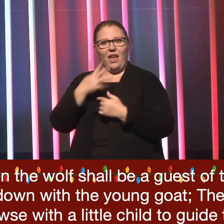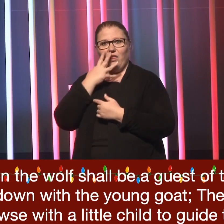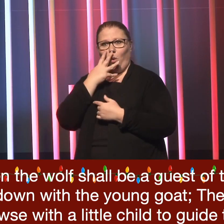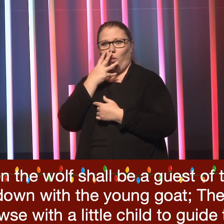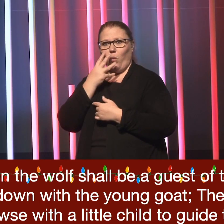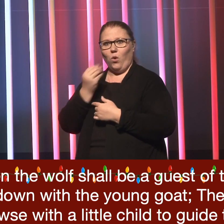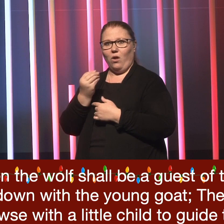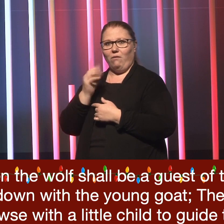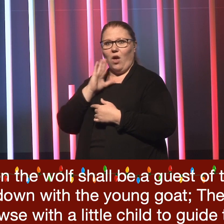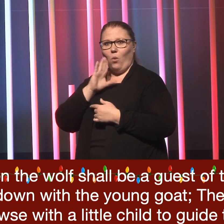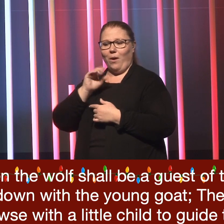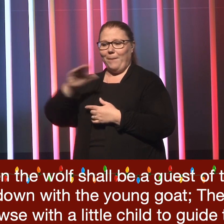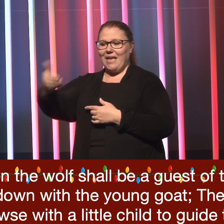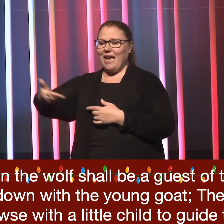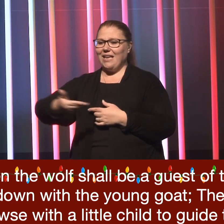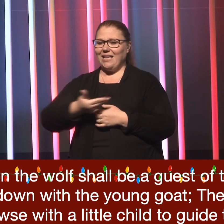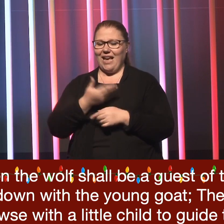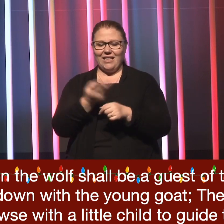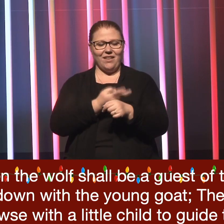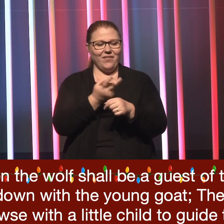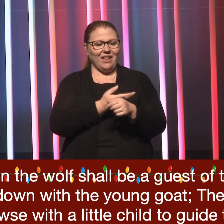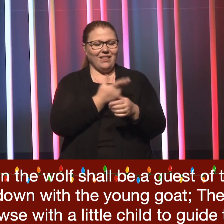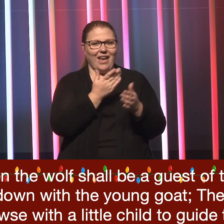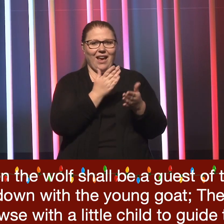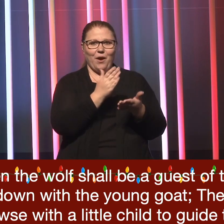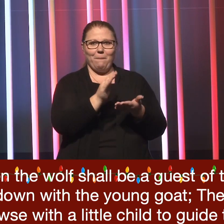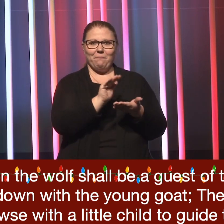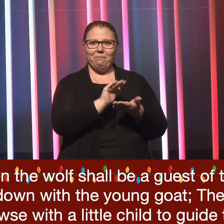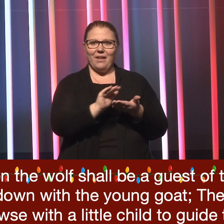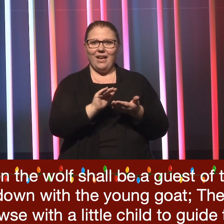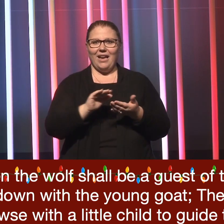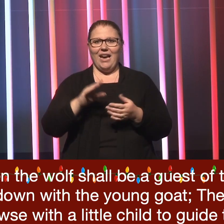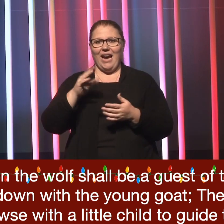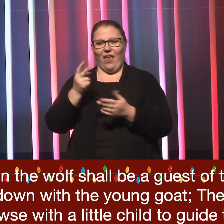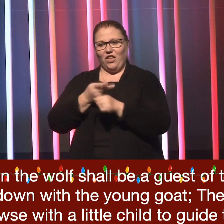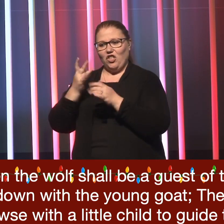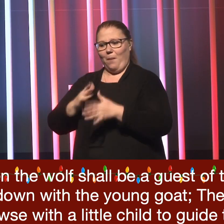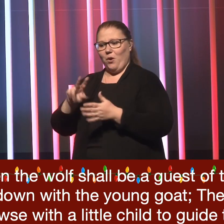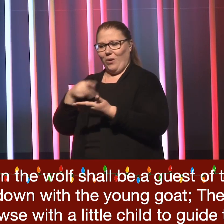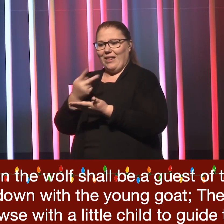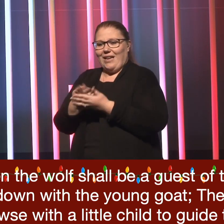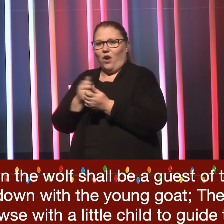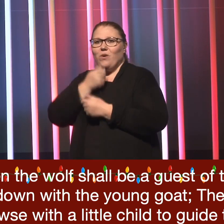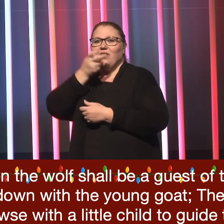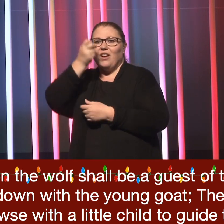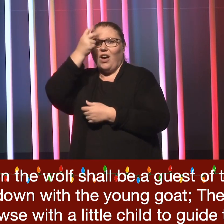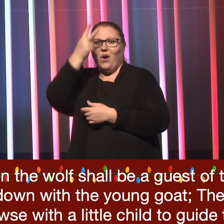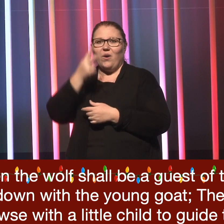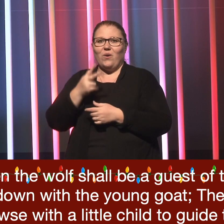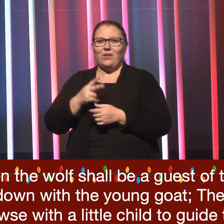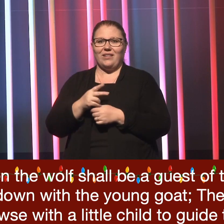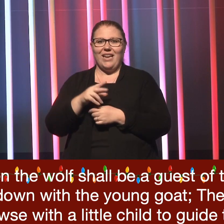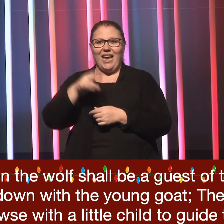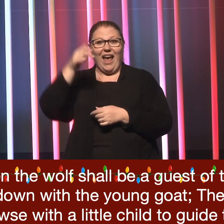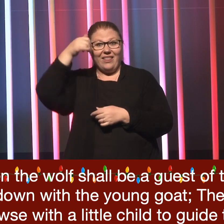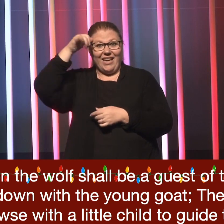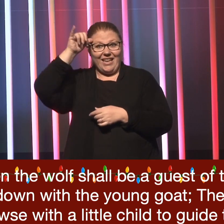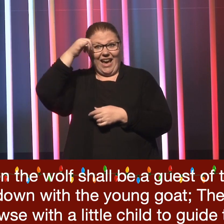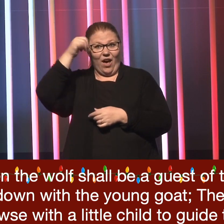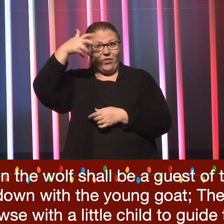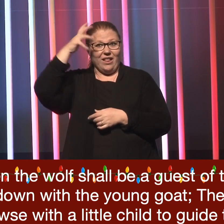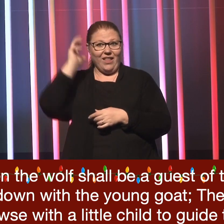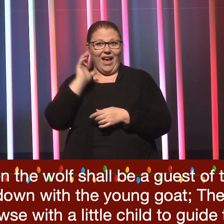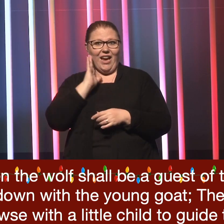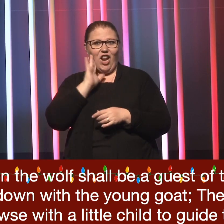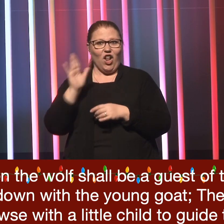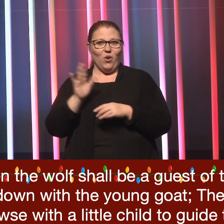a guest of the lamb, and the leopard shall lie down with the goat, and the calf and the young lion shall browse with a child to